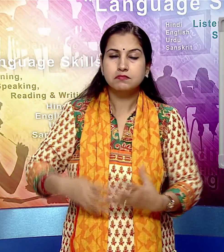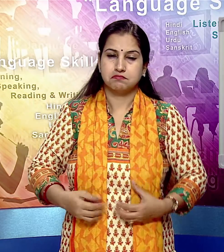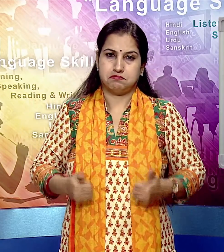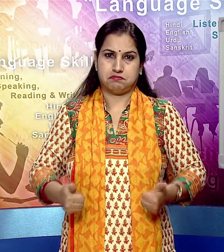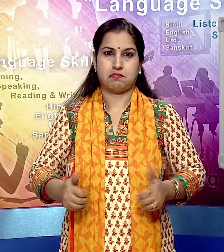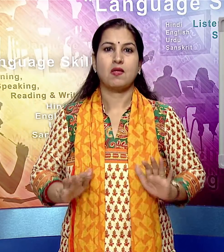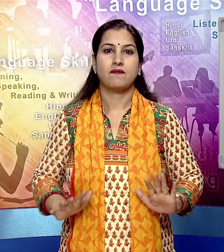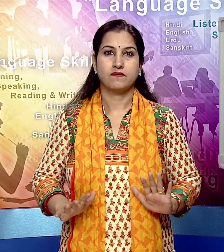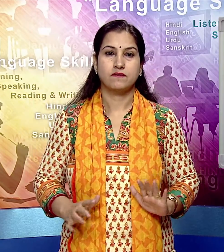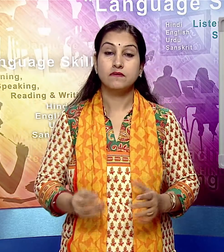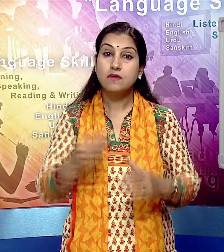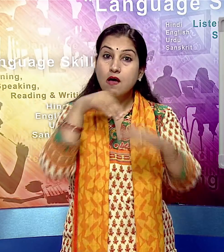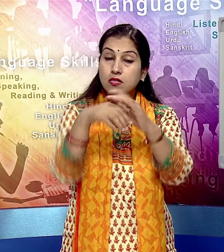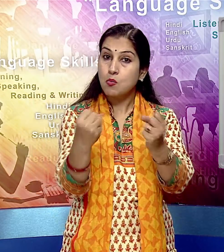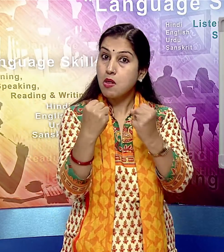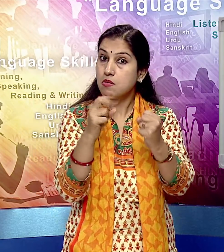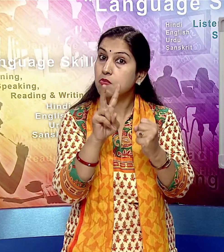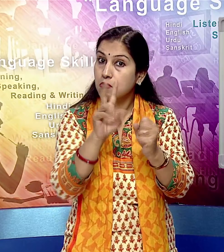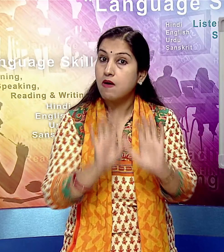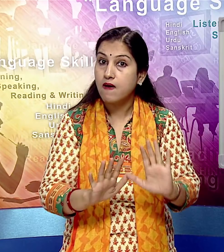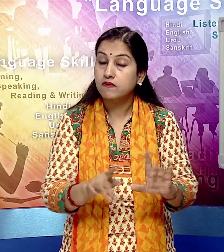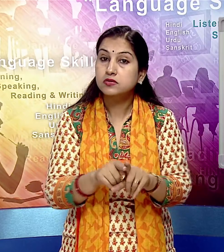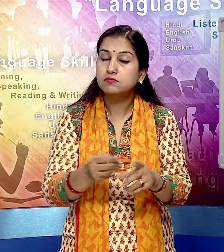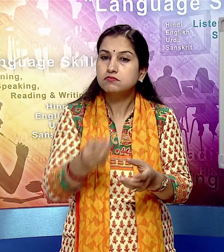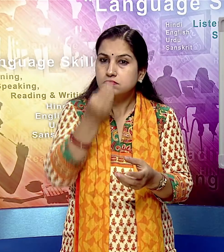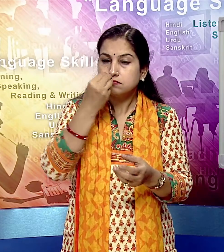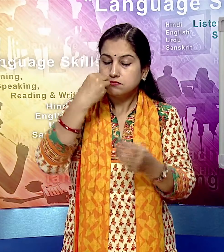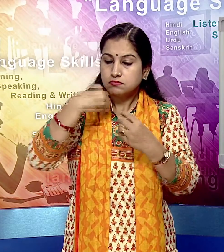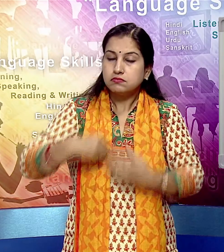nutritious, and easy to digest.